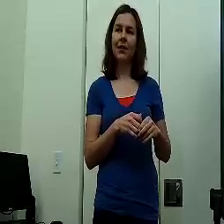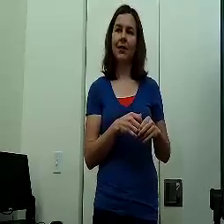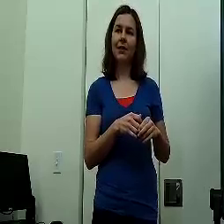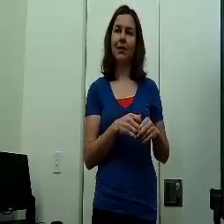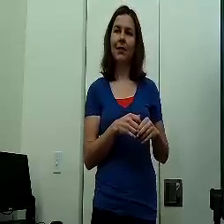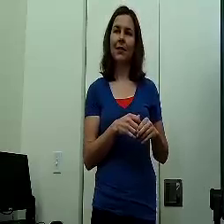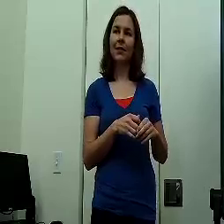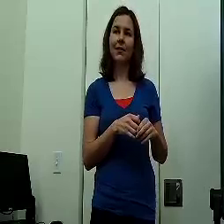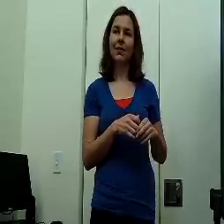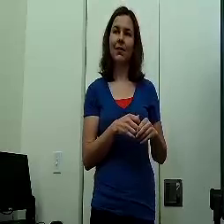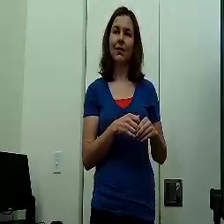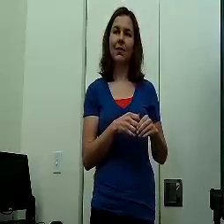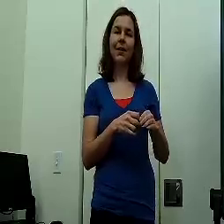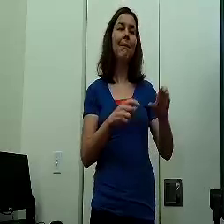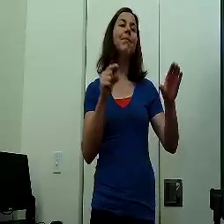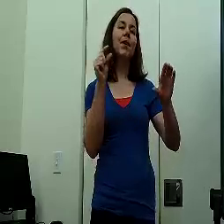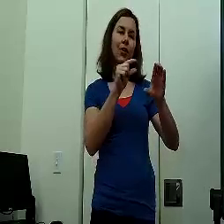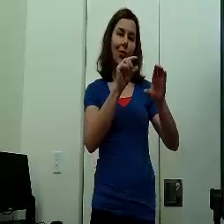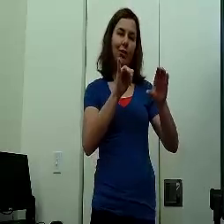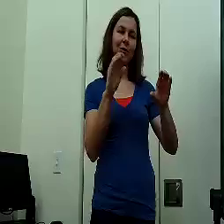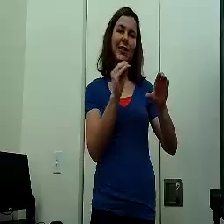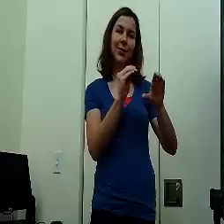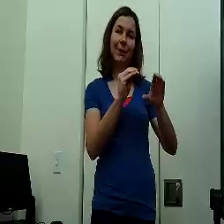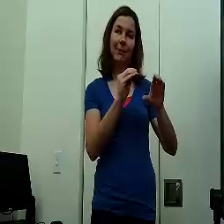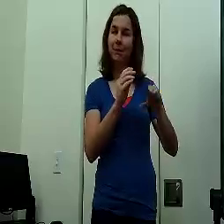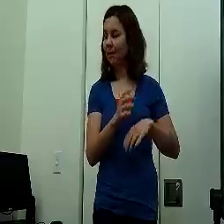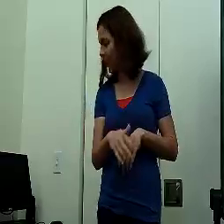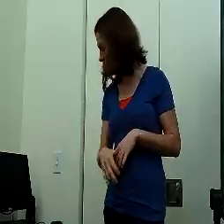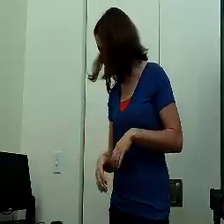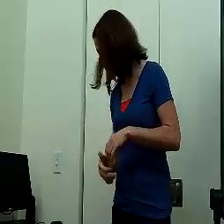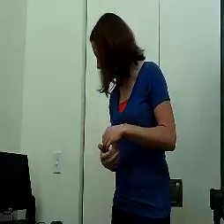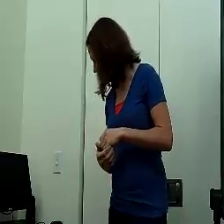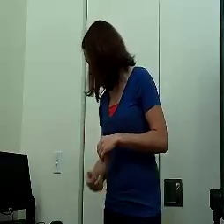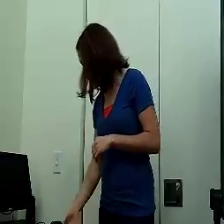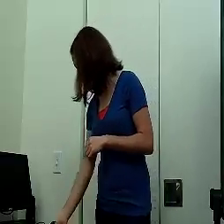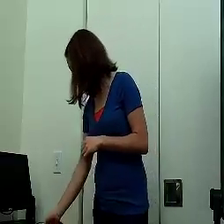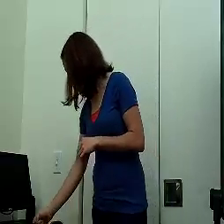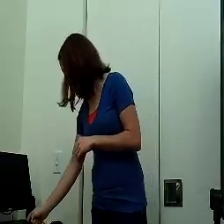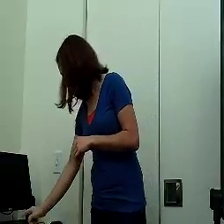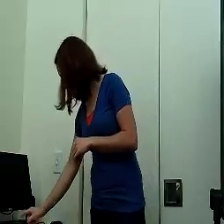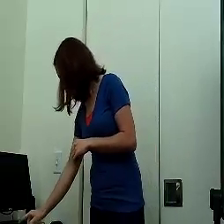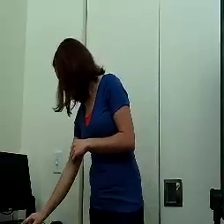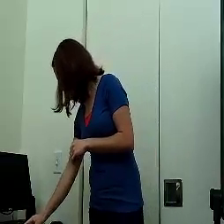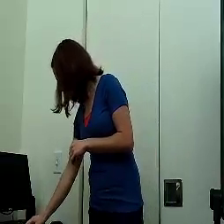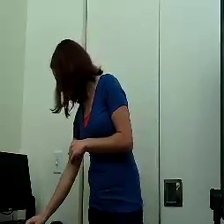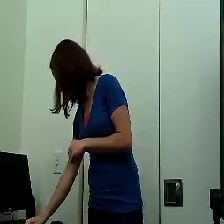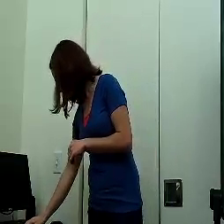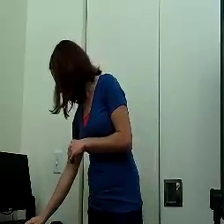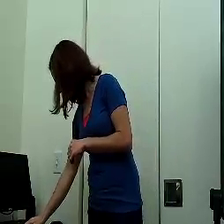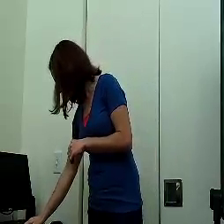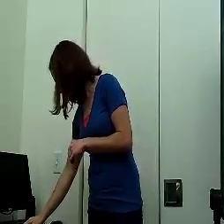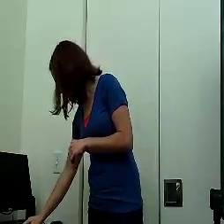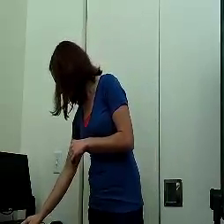Grocery store. yep, grocery store. Good. So let's go